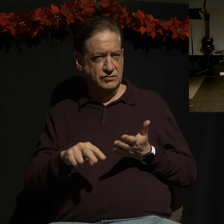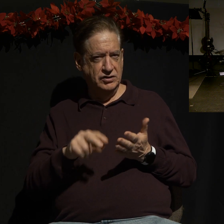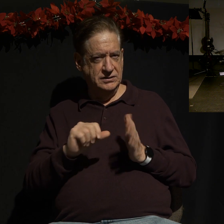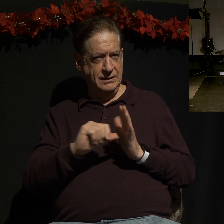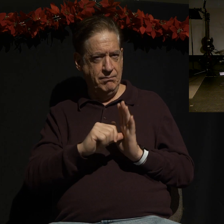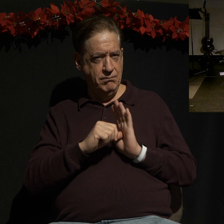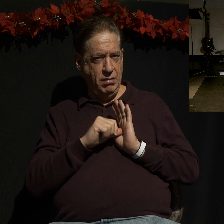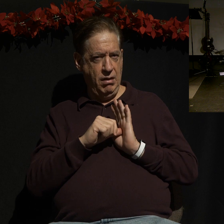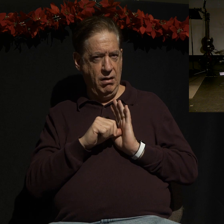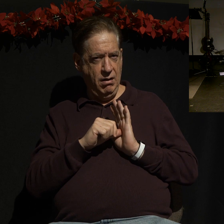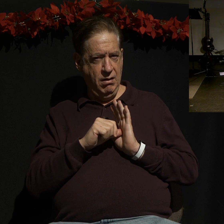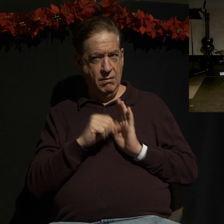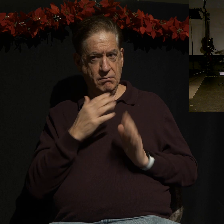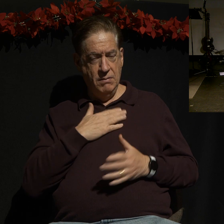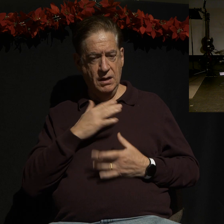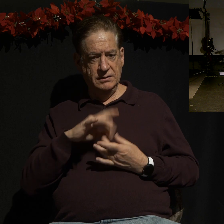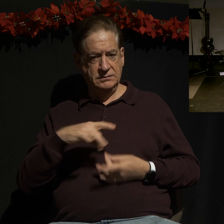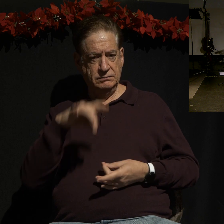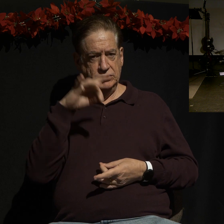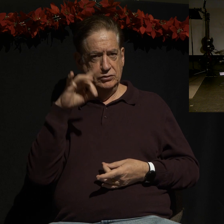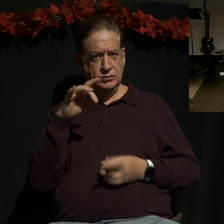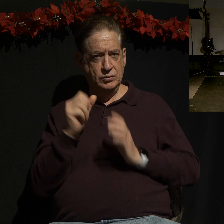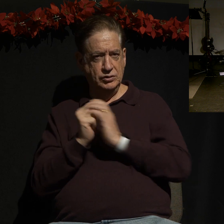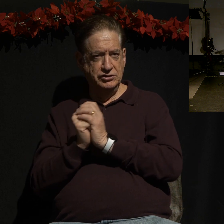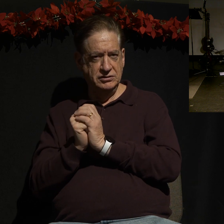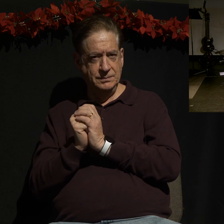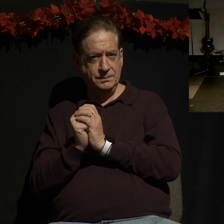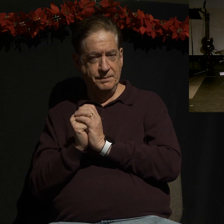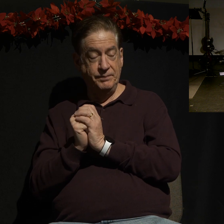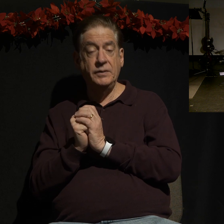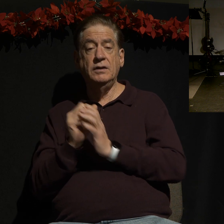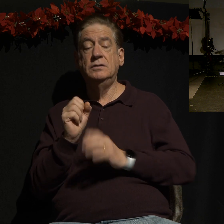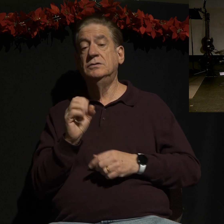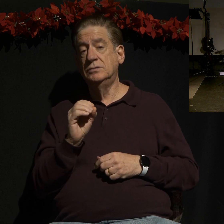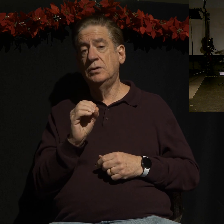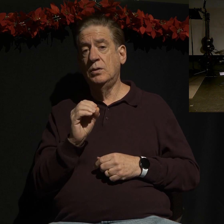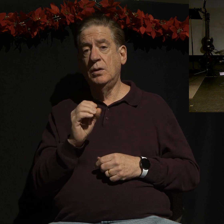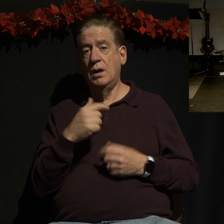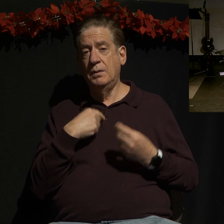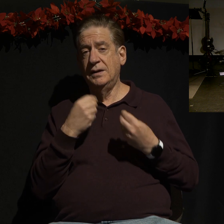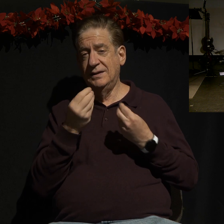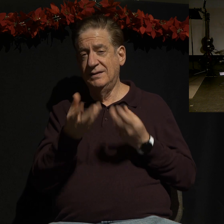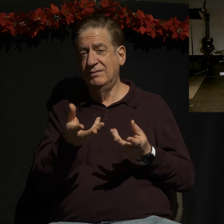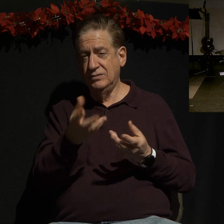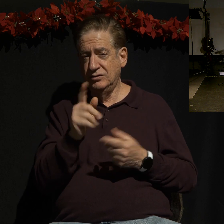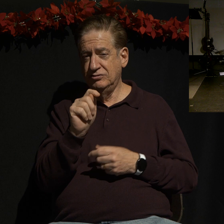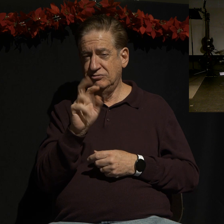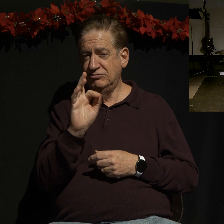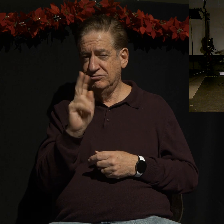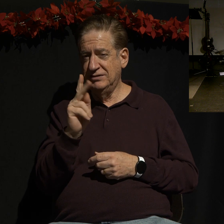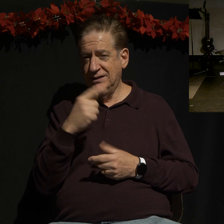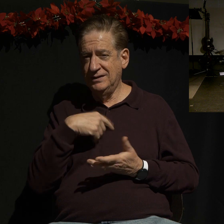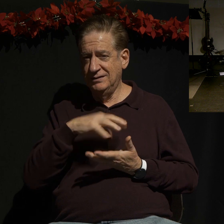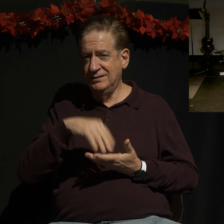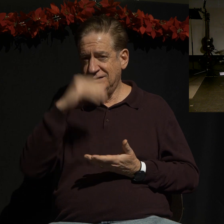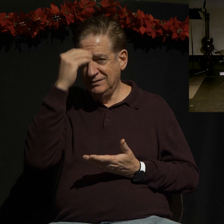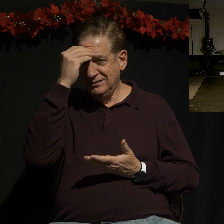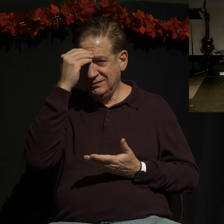implying that is my spiritual worship? And so I want to give you a little trick that I learned